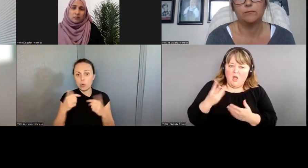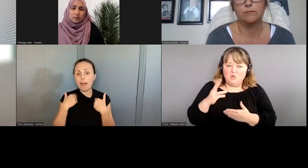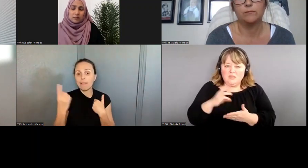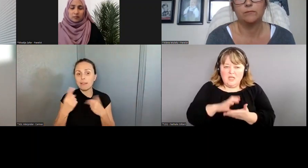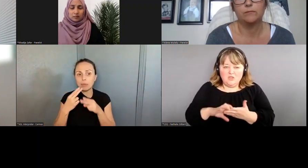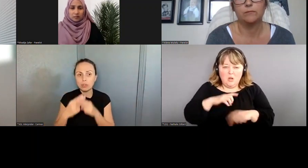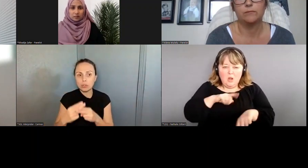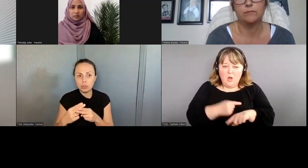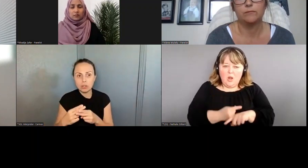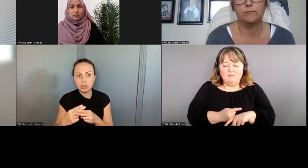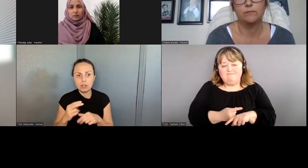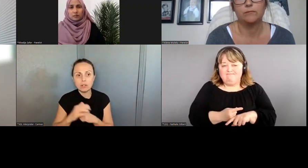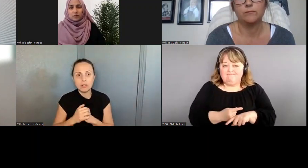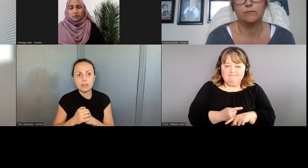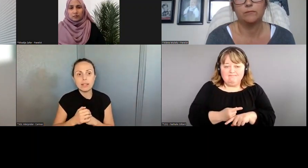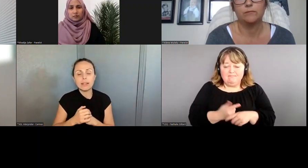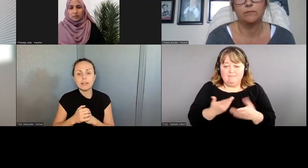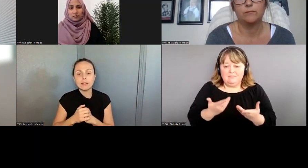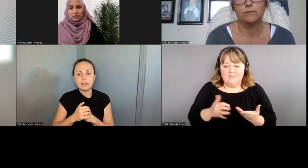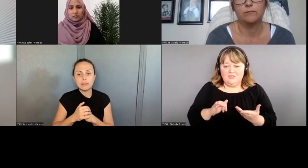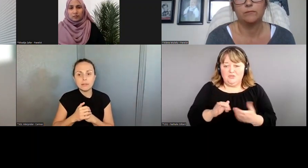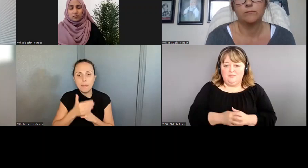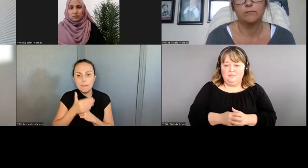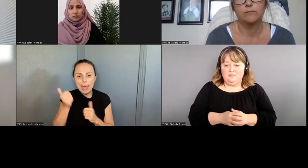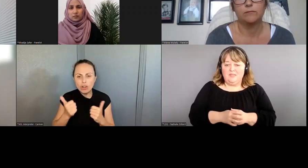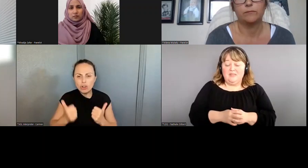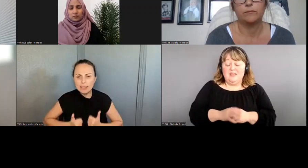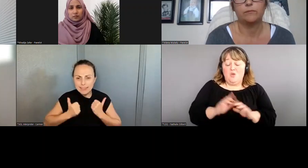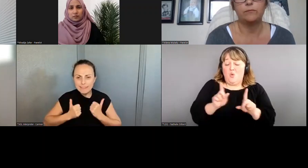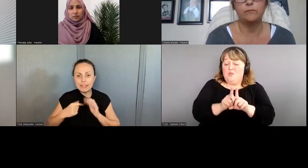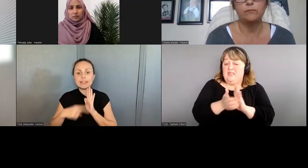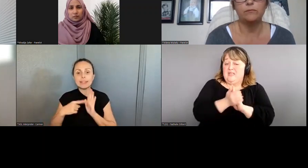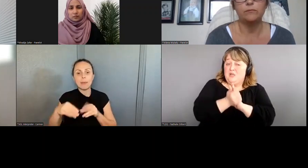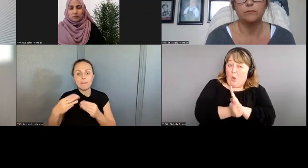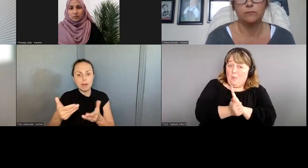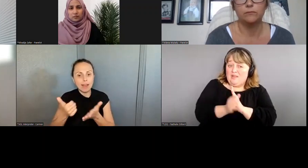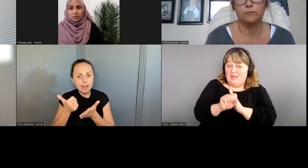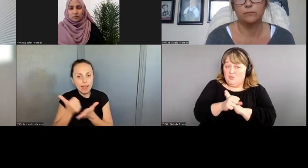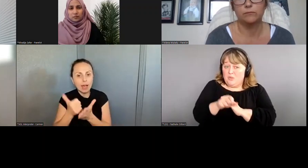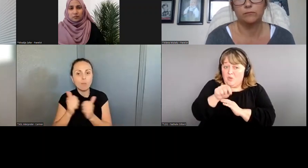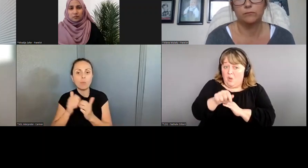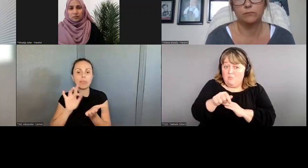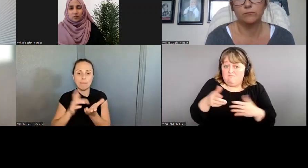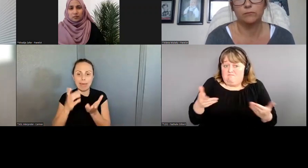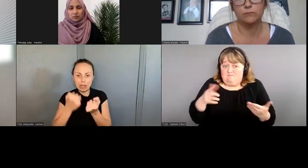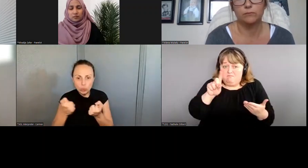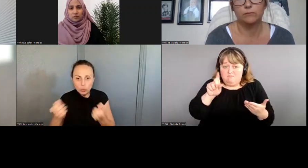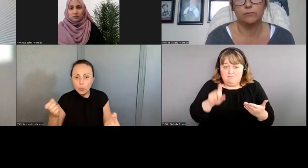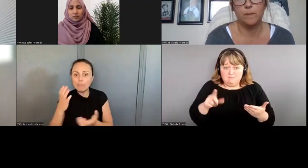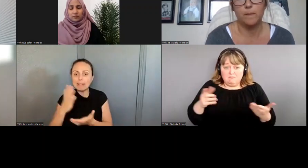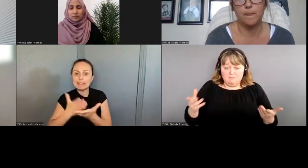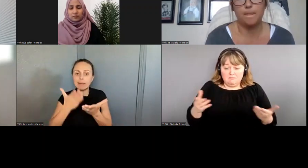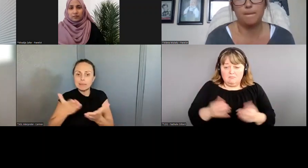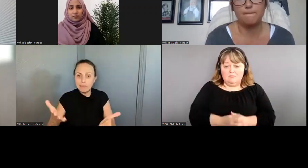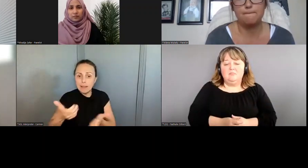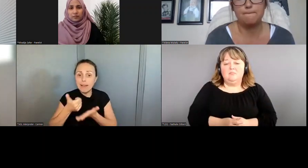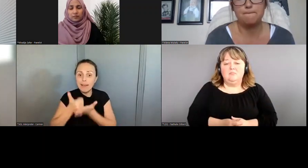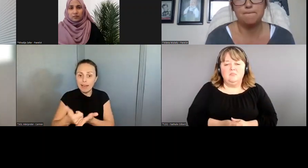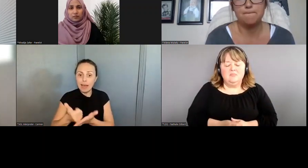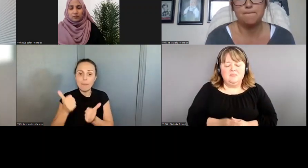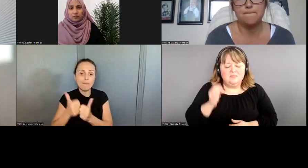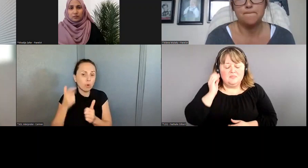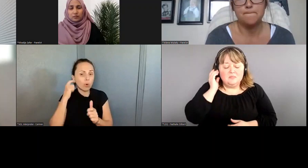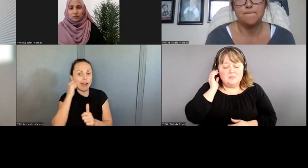the Abata Aids to Daily Living. This provides sometimes help with medical equipment and some of the supplies that help for daily